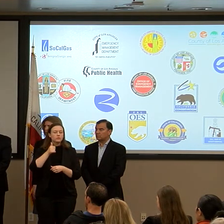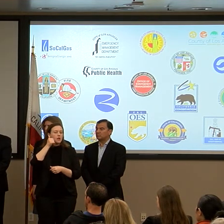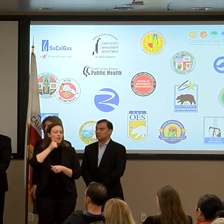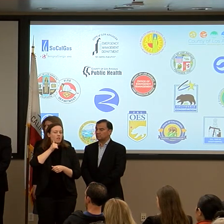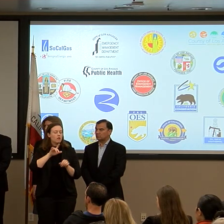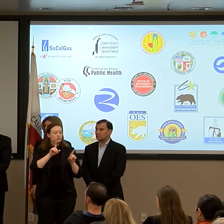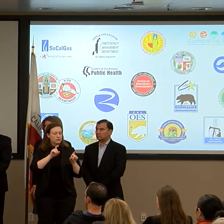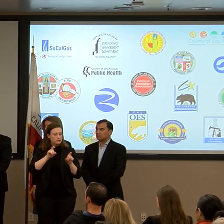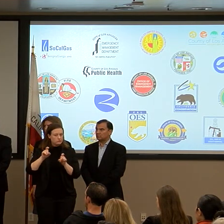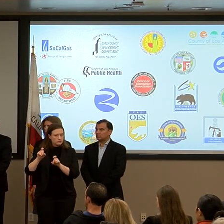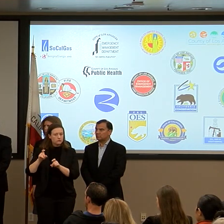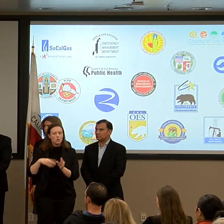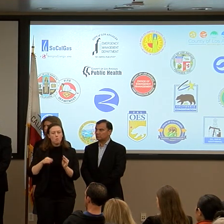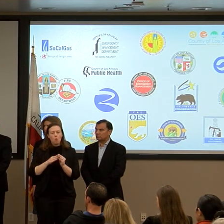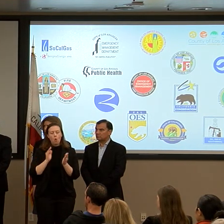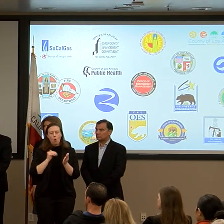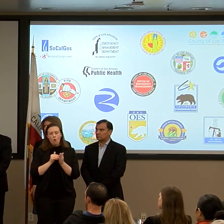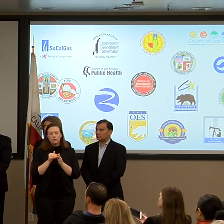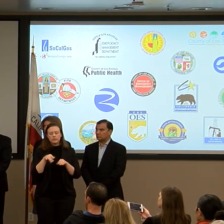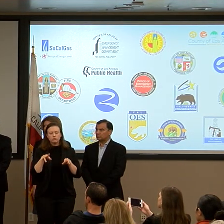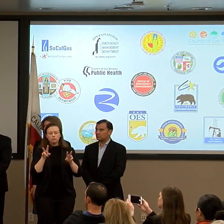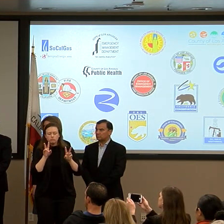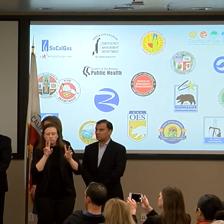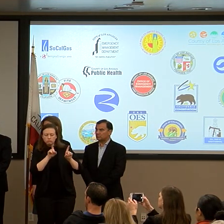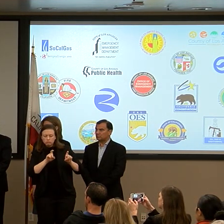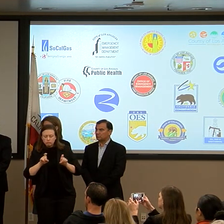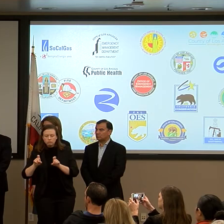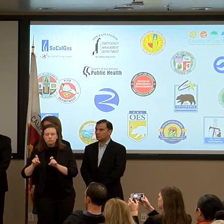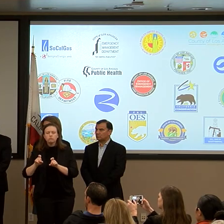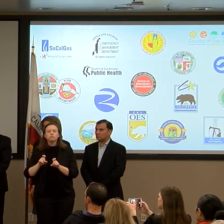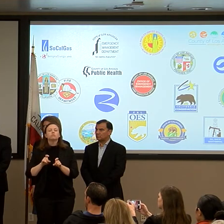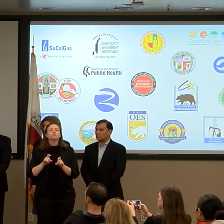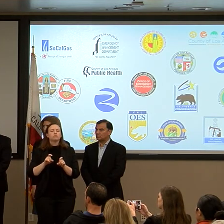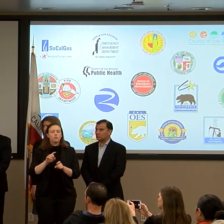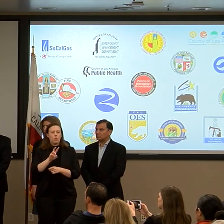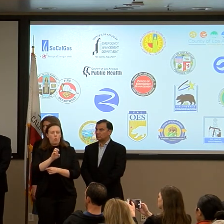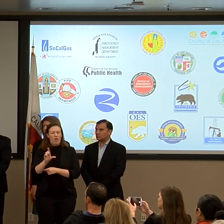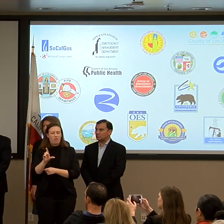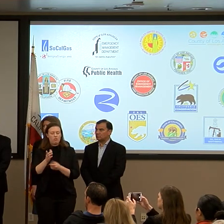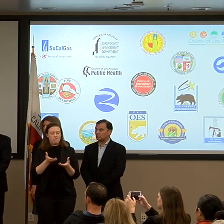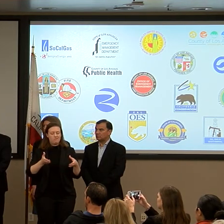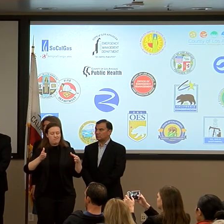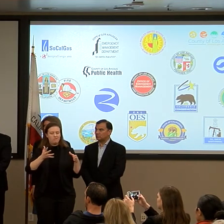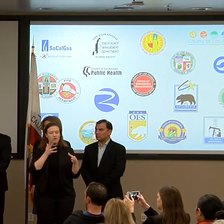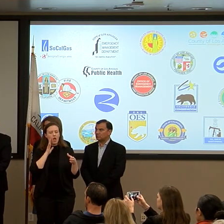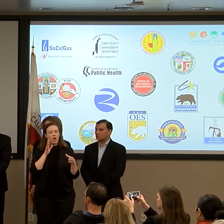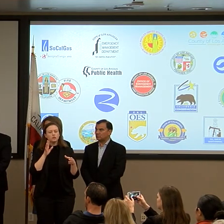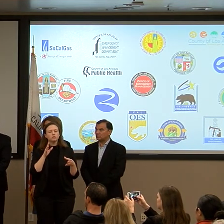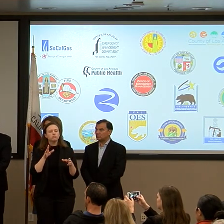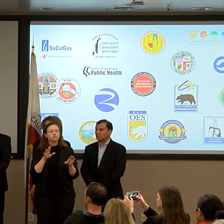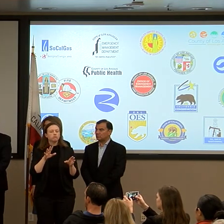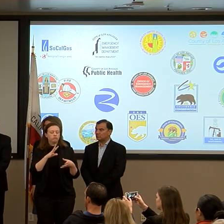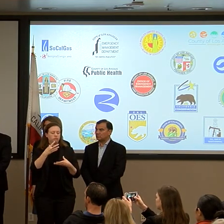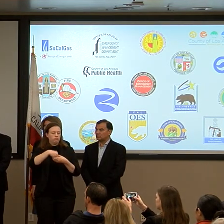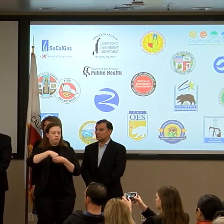testing, increased inspections of mechanical integrity of the wells in these fields, and comprehensive emergency management